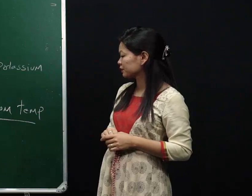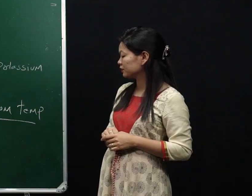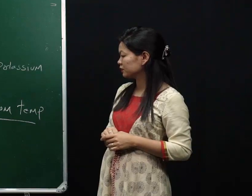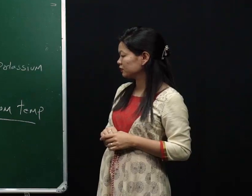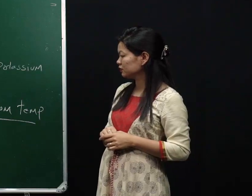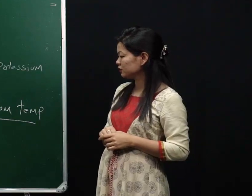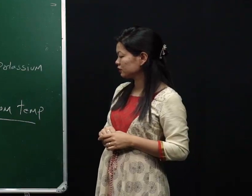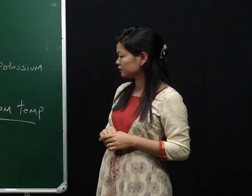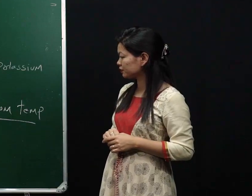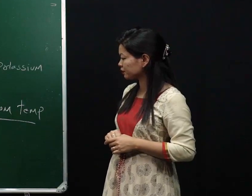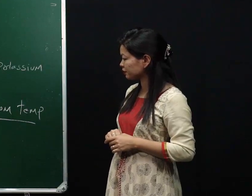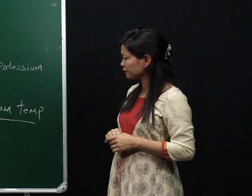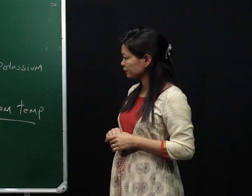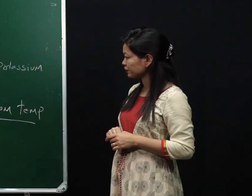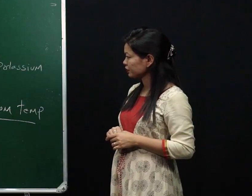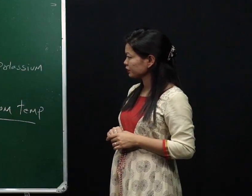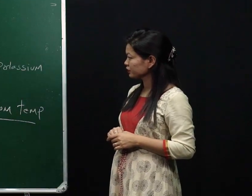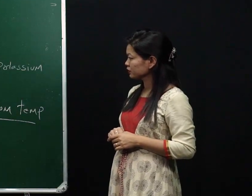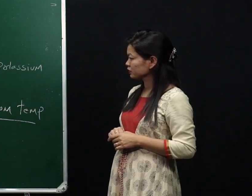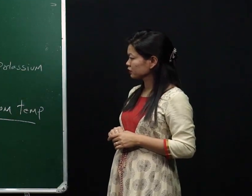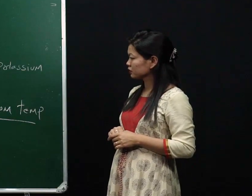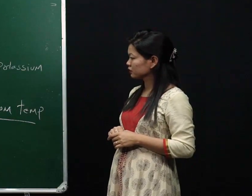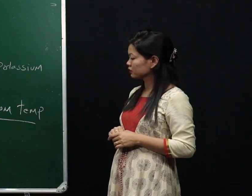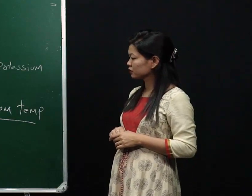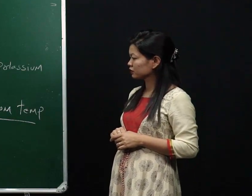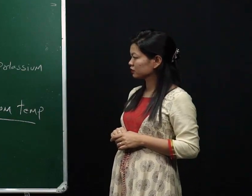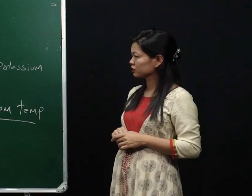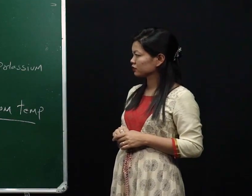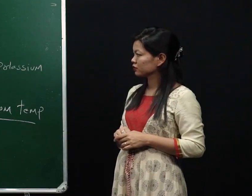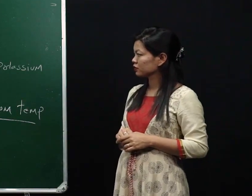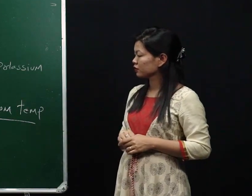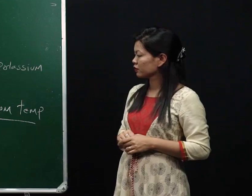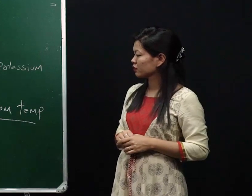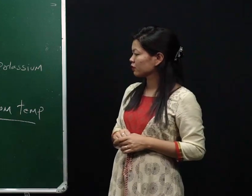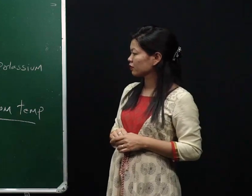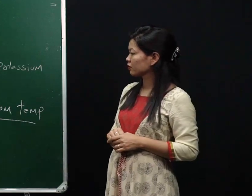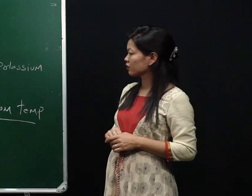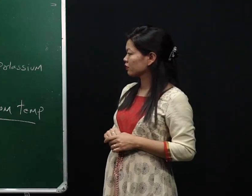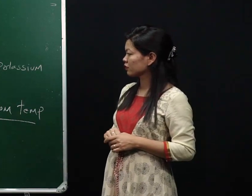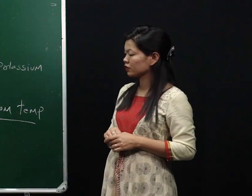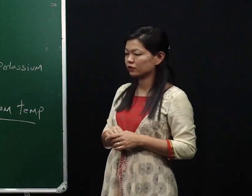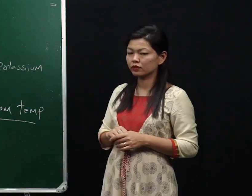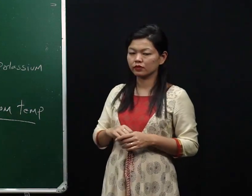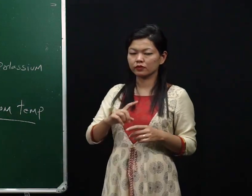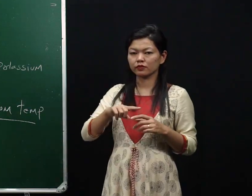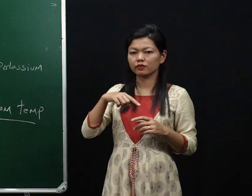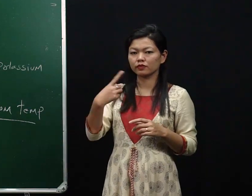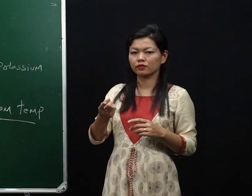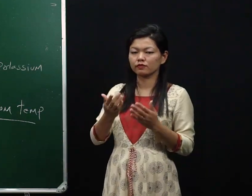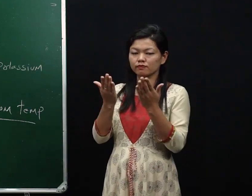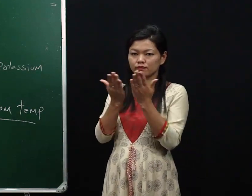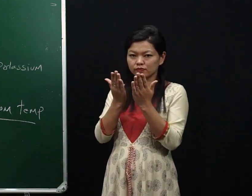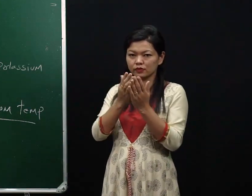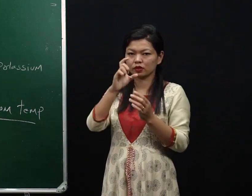Clear? Okay, so student, we are done with the exception part. Now, next, we will study about the